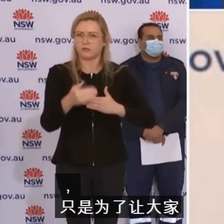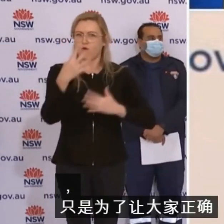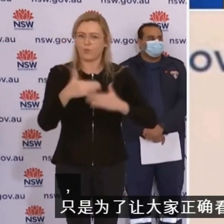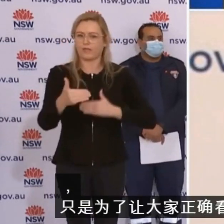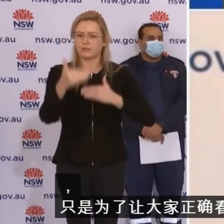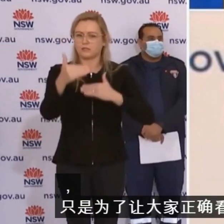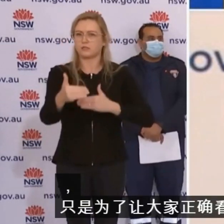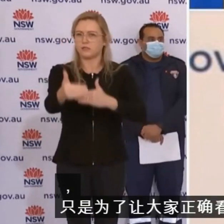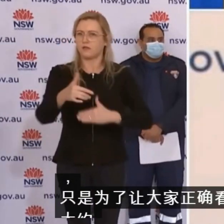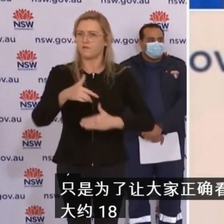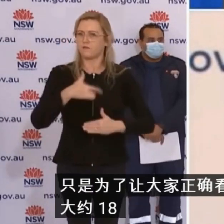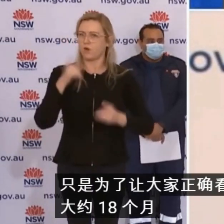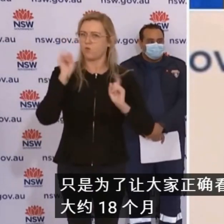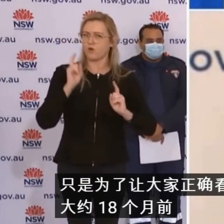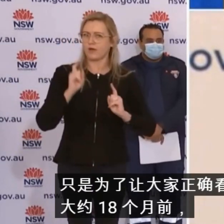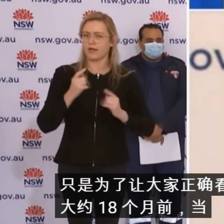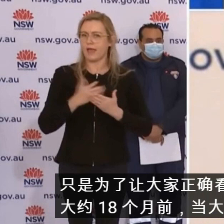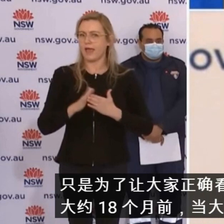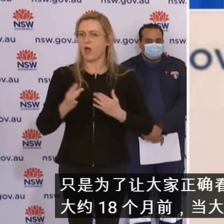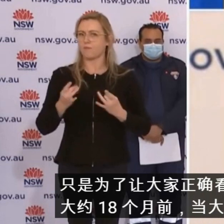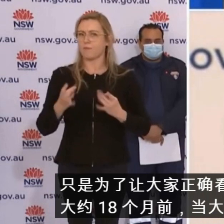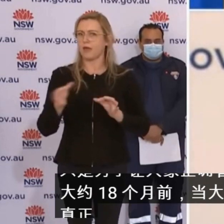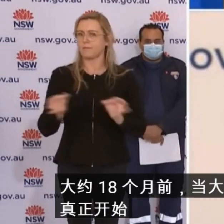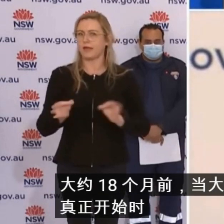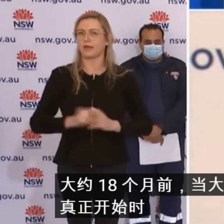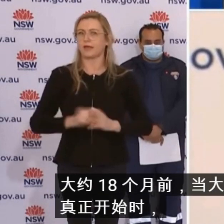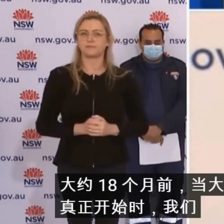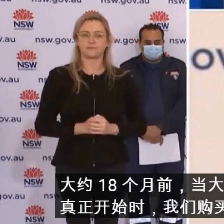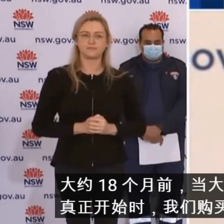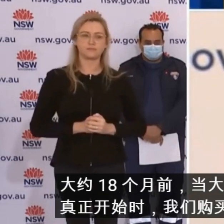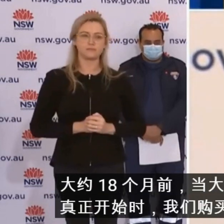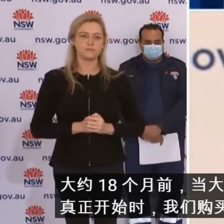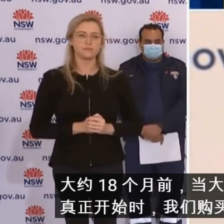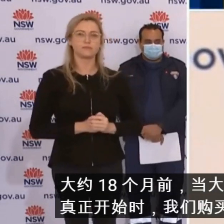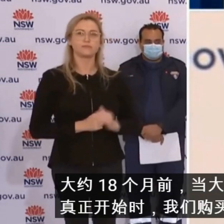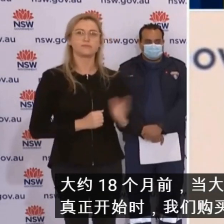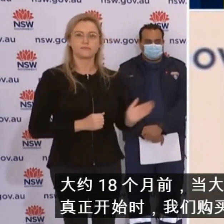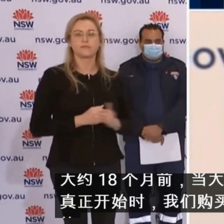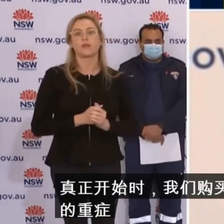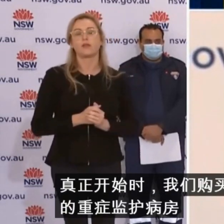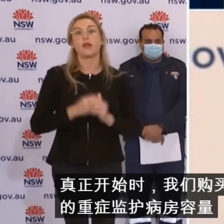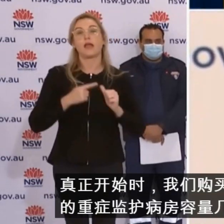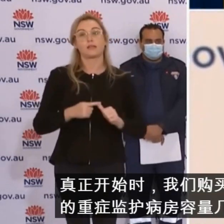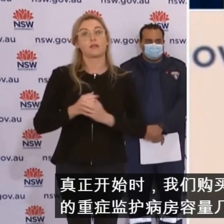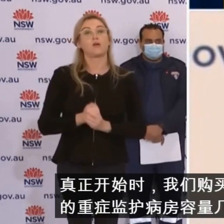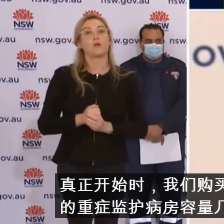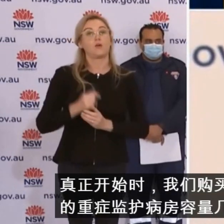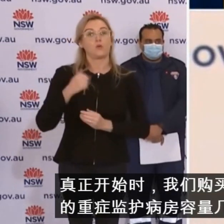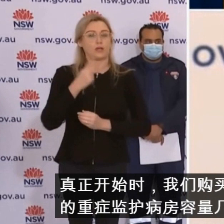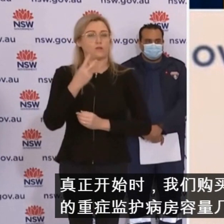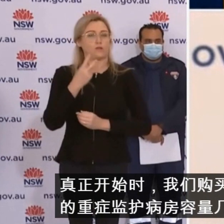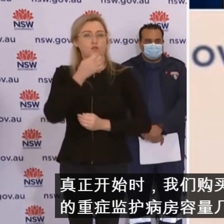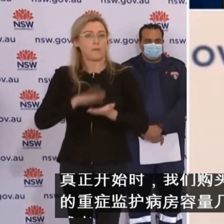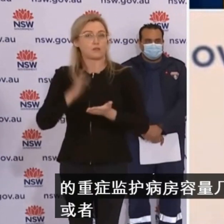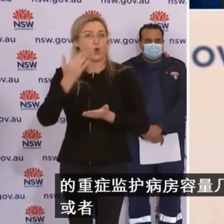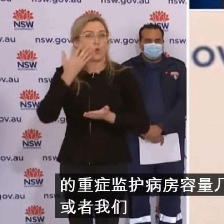Just to put things into perspective, about 18 months ago when the pandemic started in earnest, we quadrupled pretty much our ICU